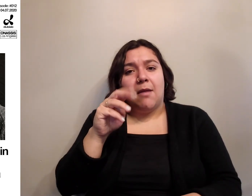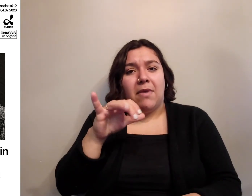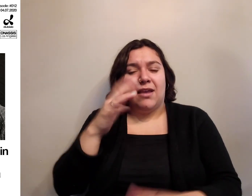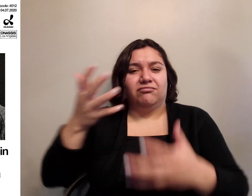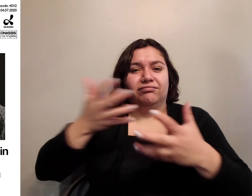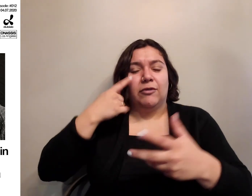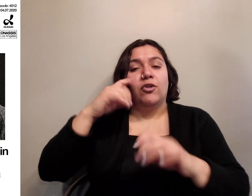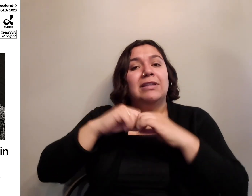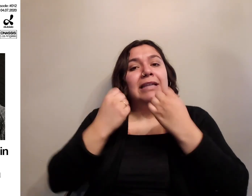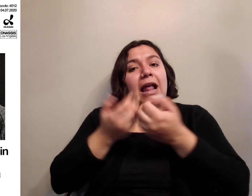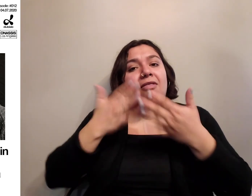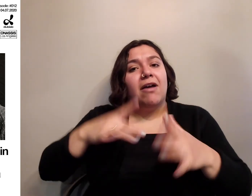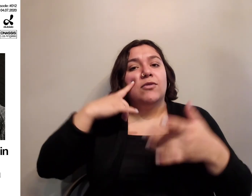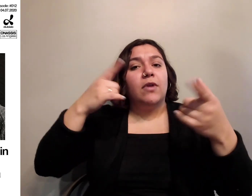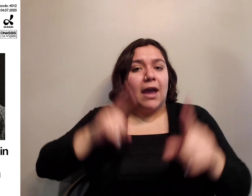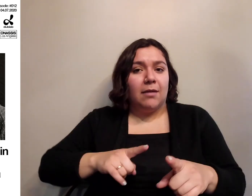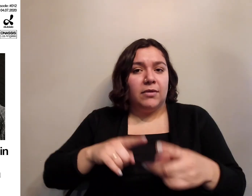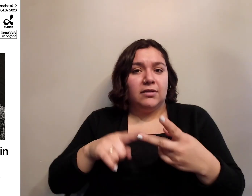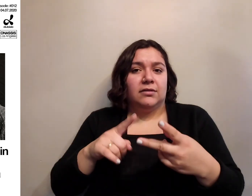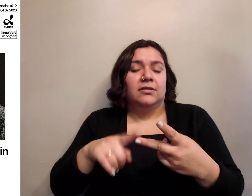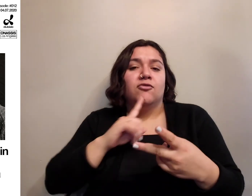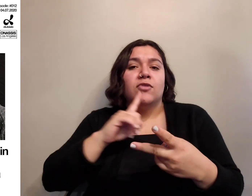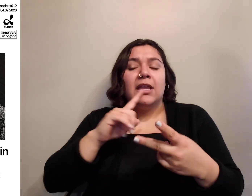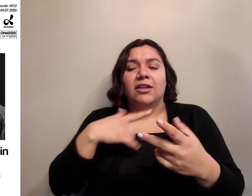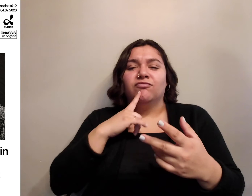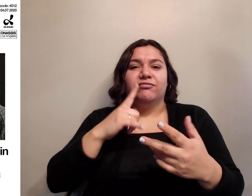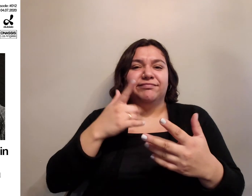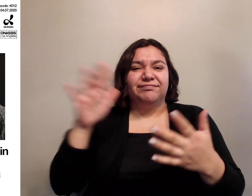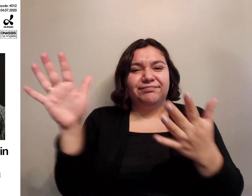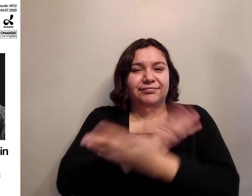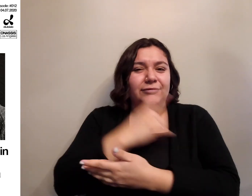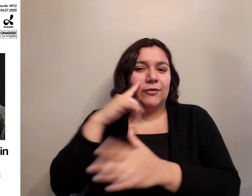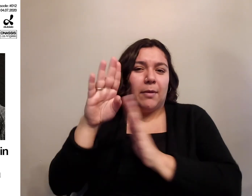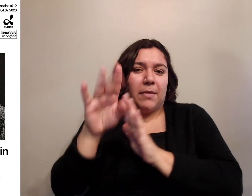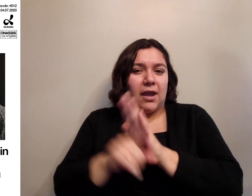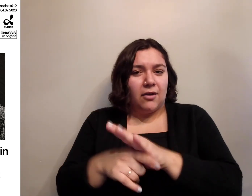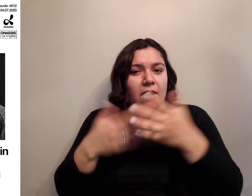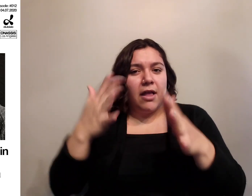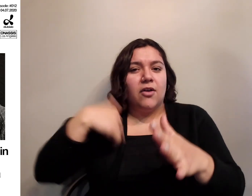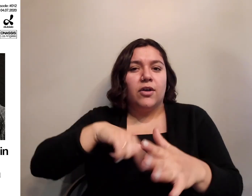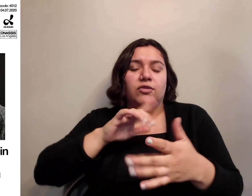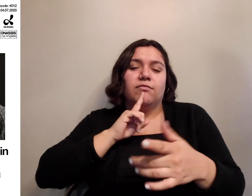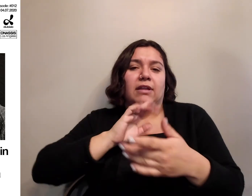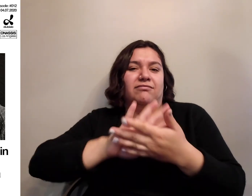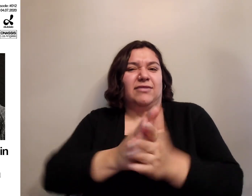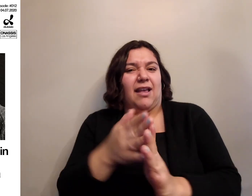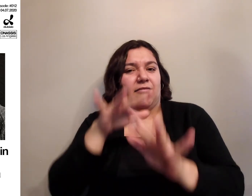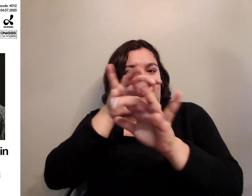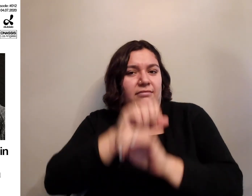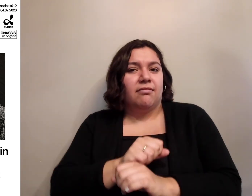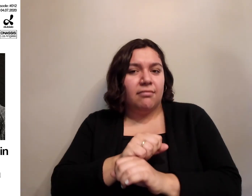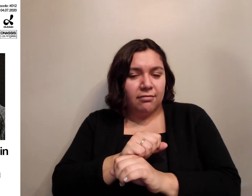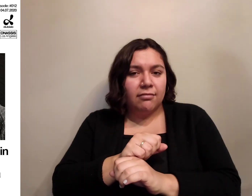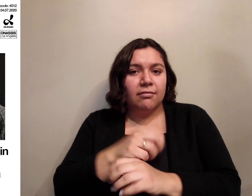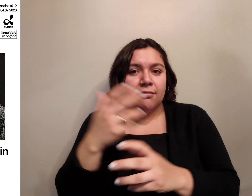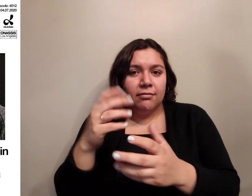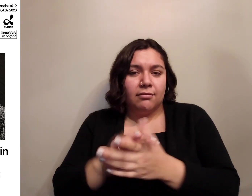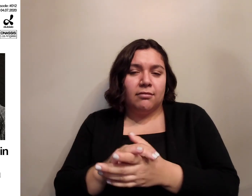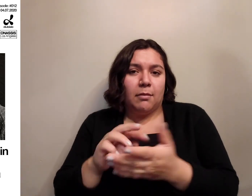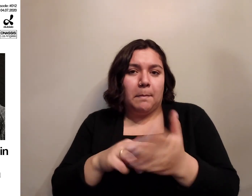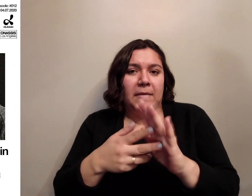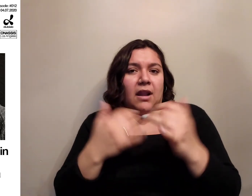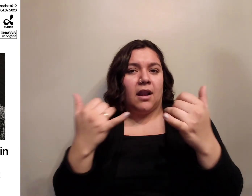to happen, that allows for it to drift into the background, and that allows us to become so habituated to it that